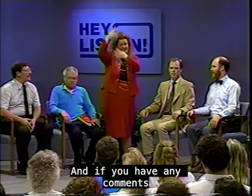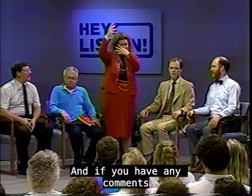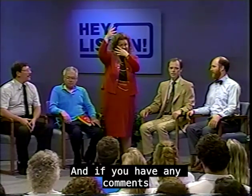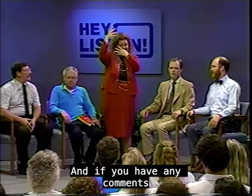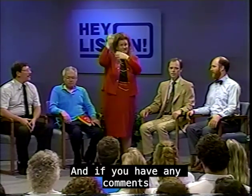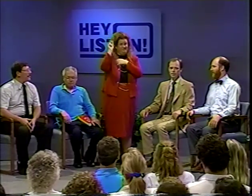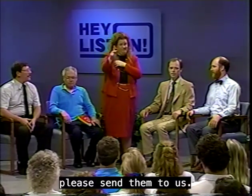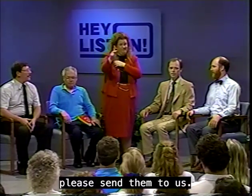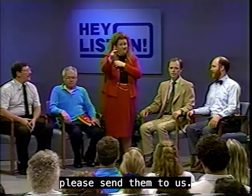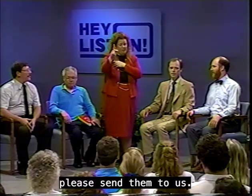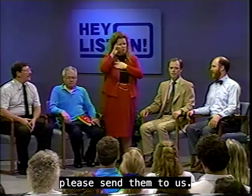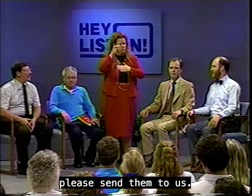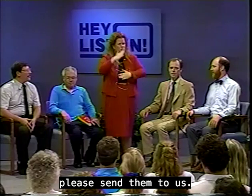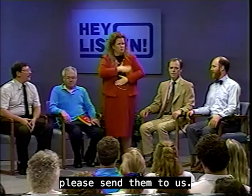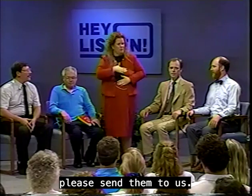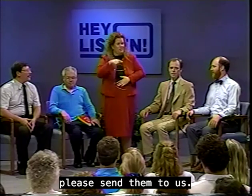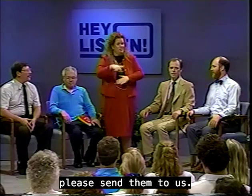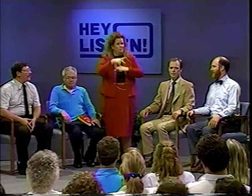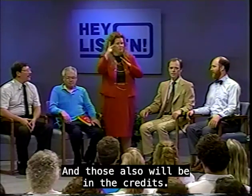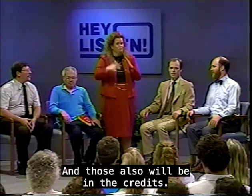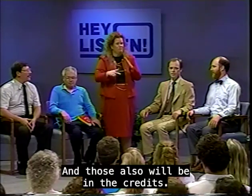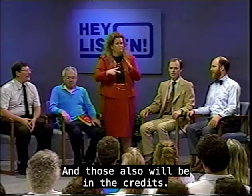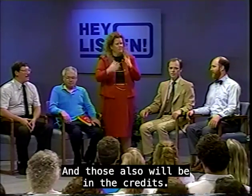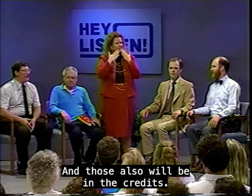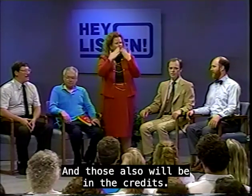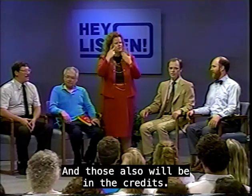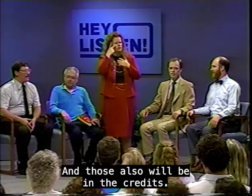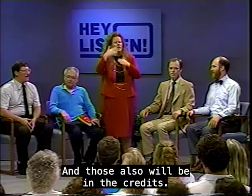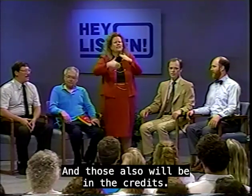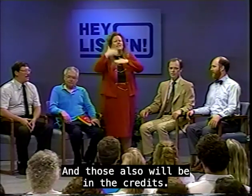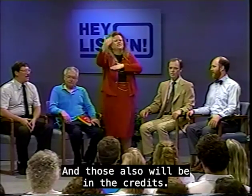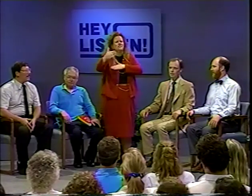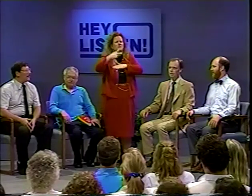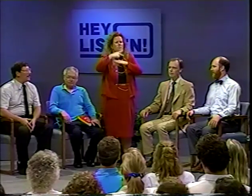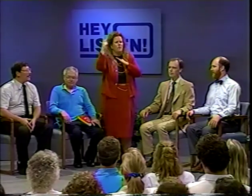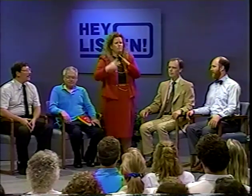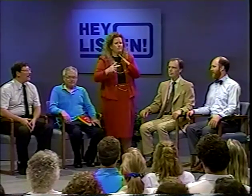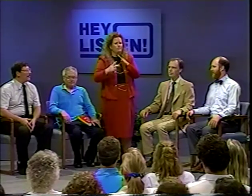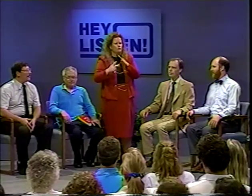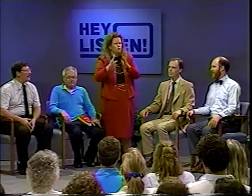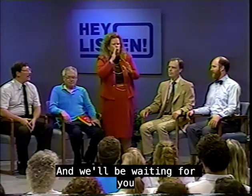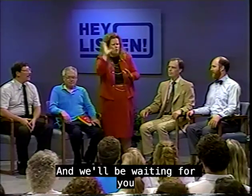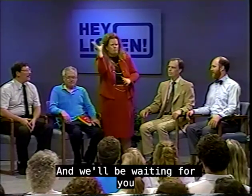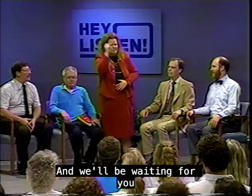or any ideas, please send them to us. And those also will be in the credits.